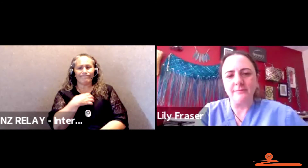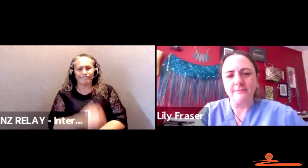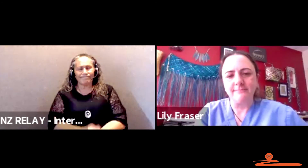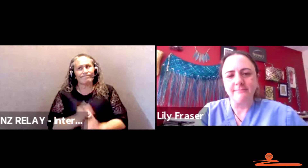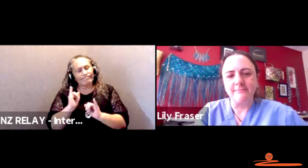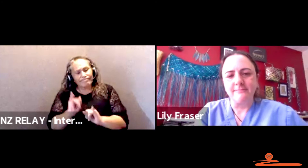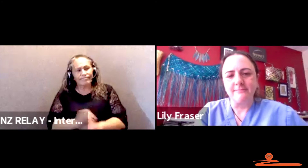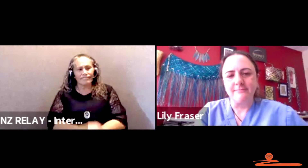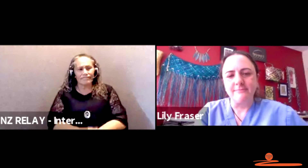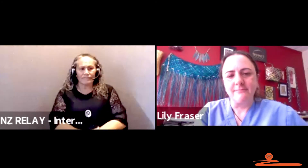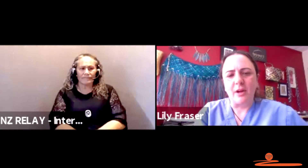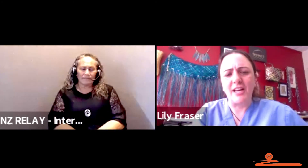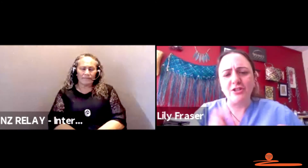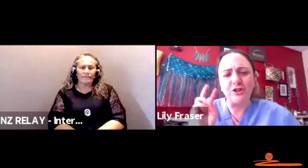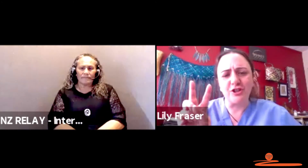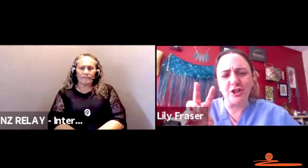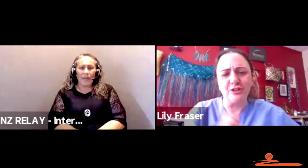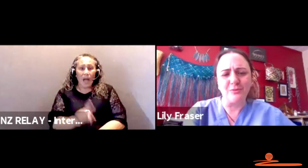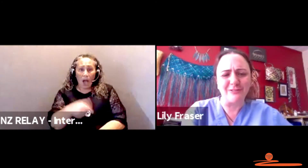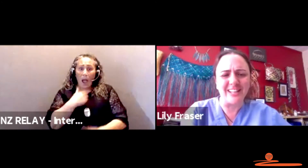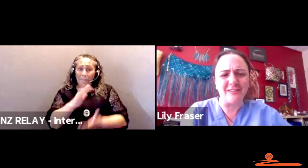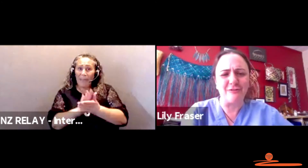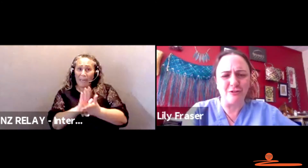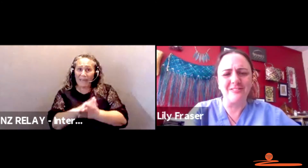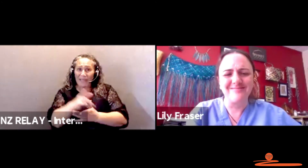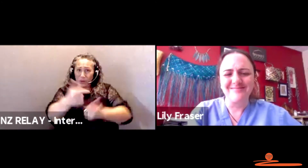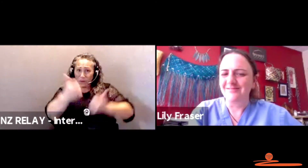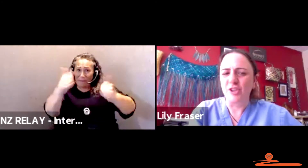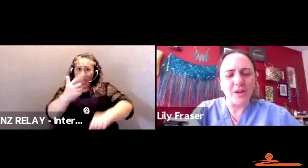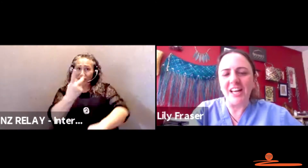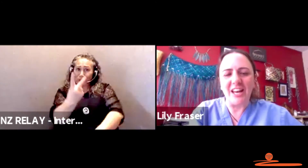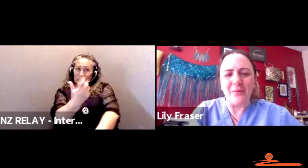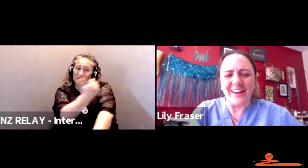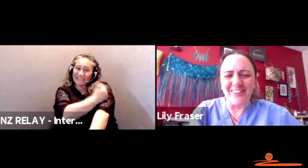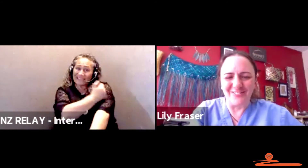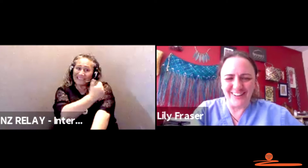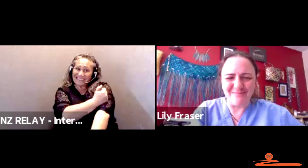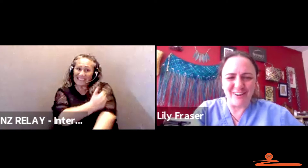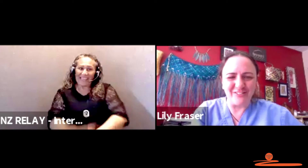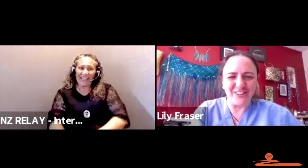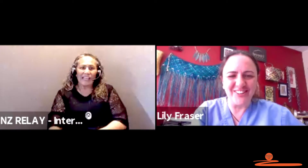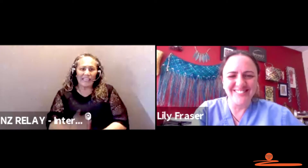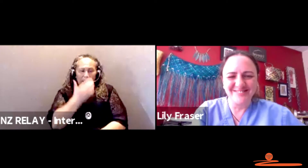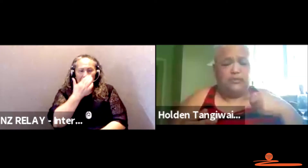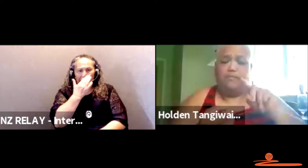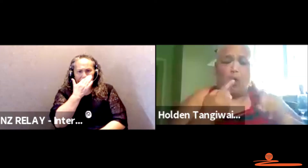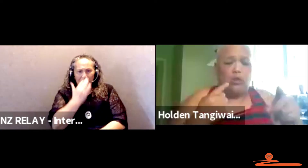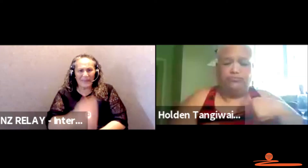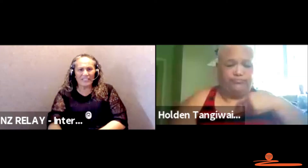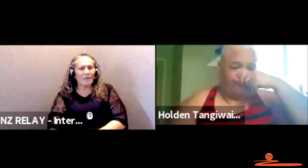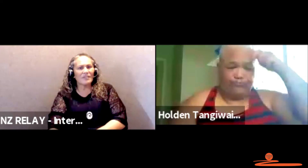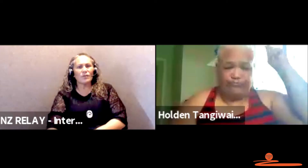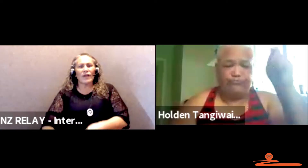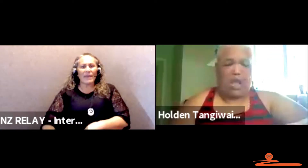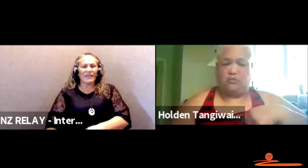Terrible. But I'm glad you got 2. Well done for doing it anyway. I'm really proud of you. Yeah. But in the